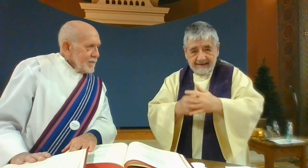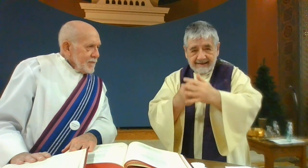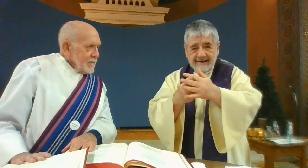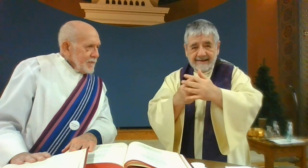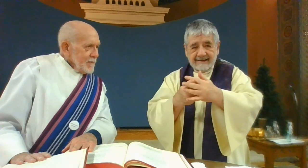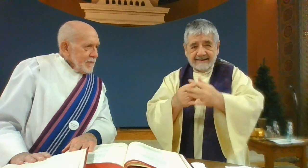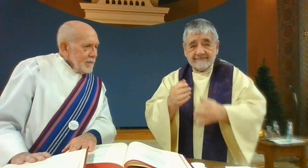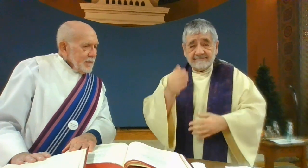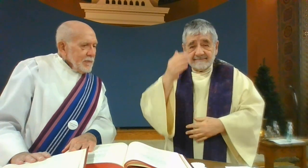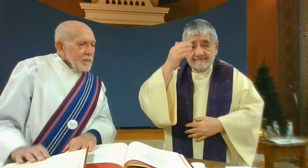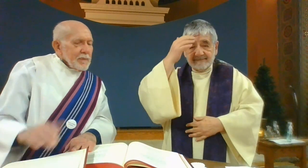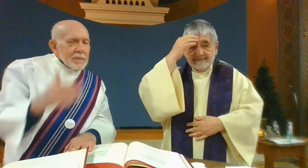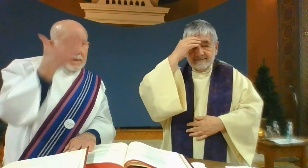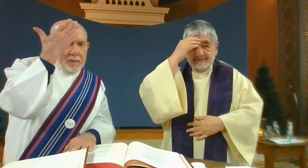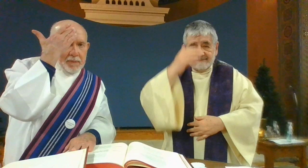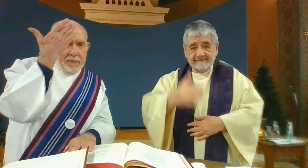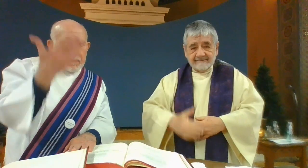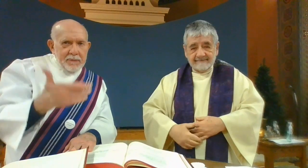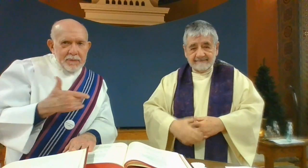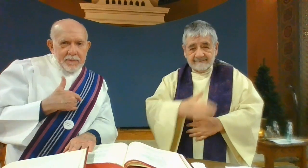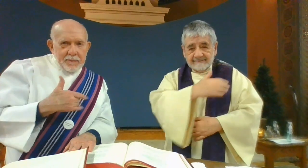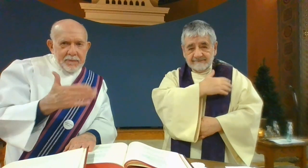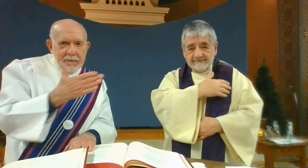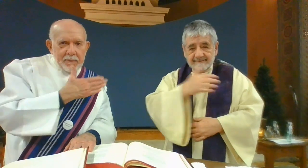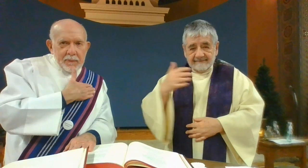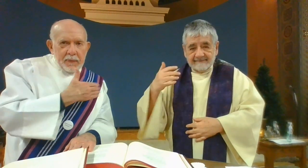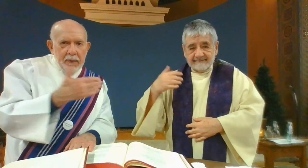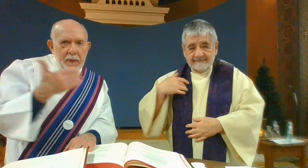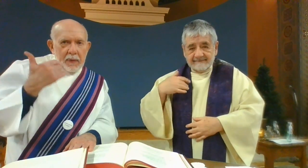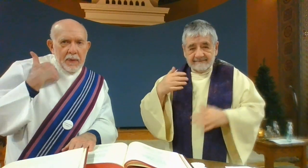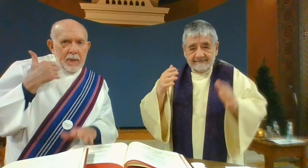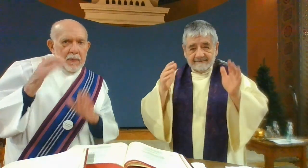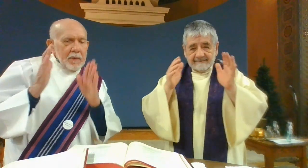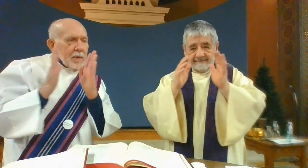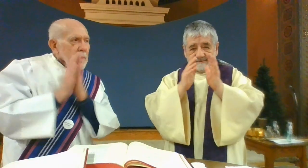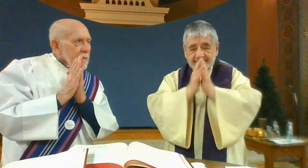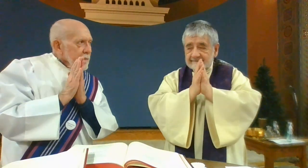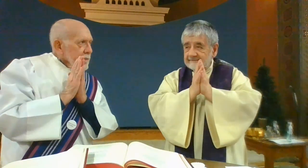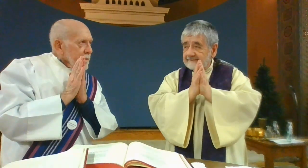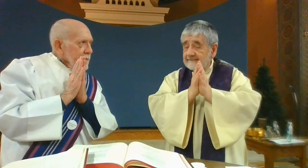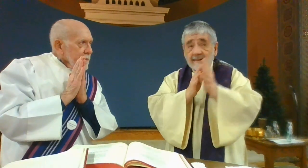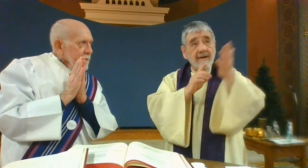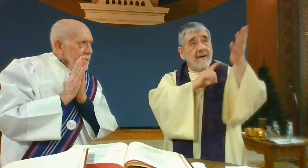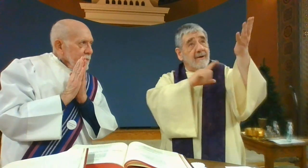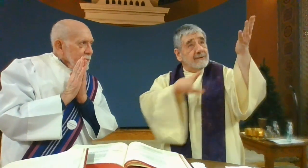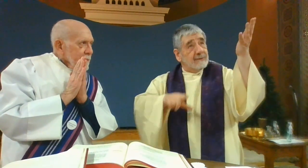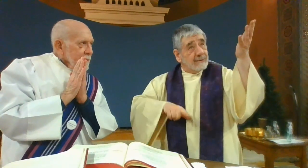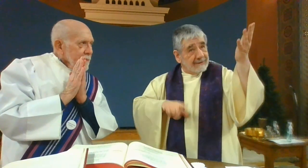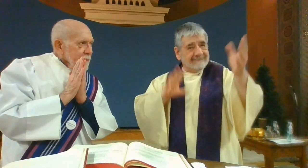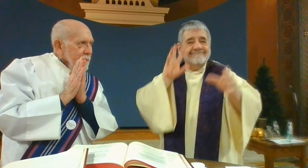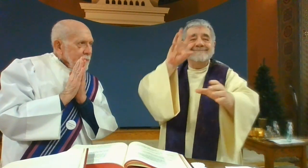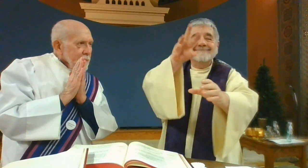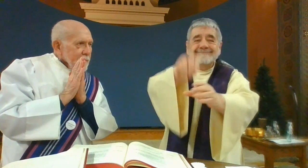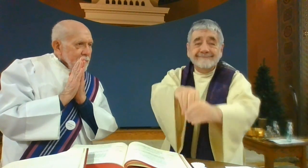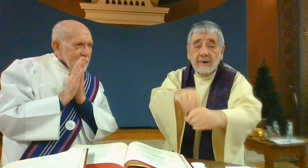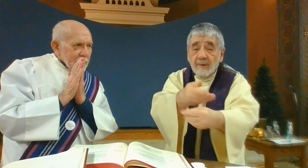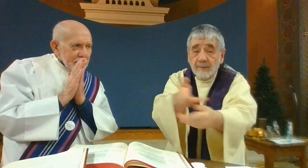Let us begin. In the name of the Father, the Son, and the Holy Spirit. Amen. The Lord